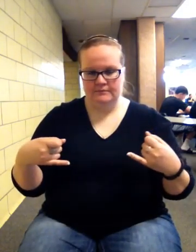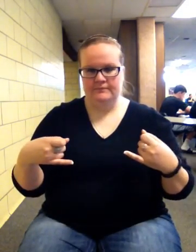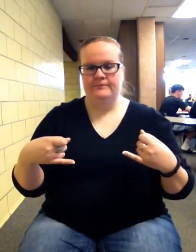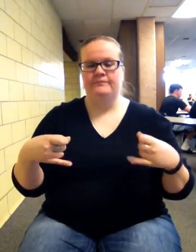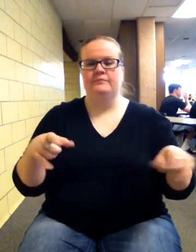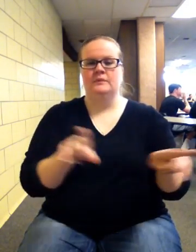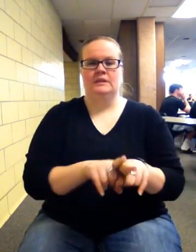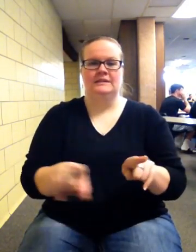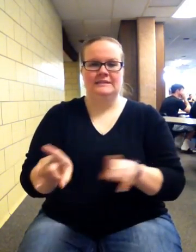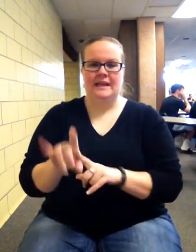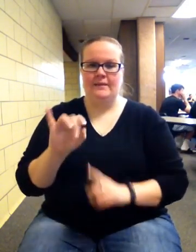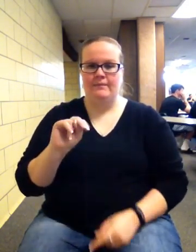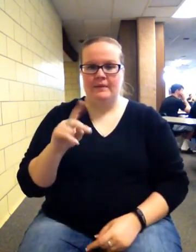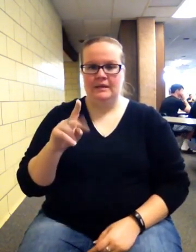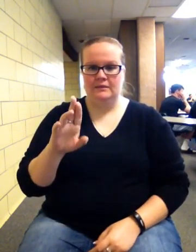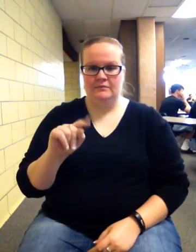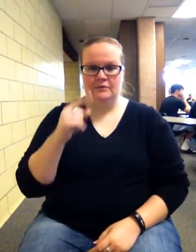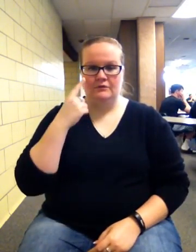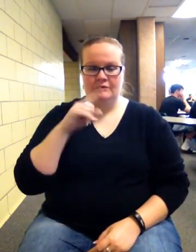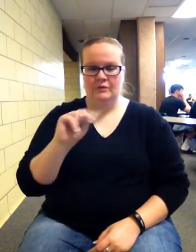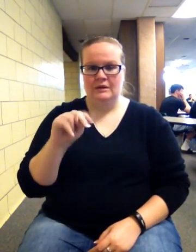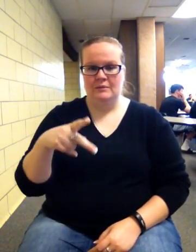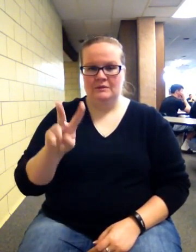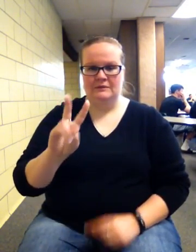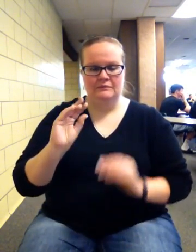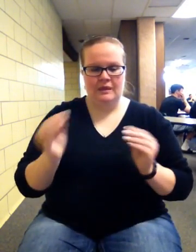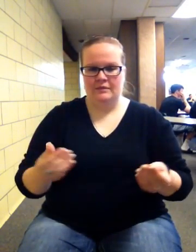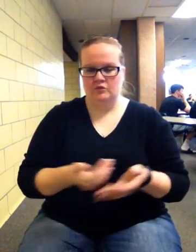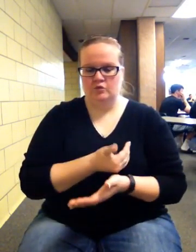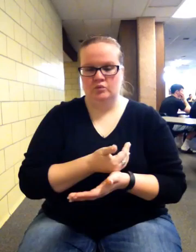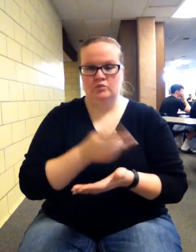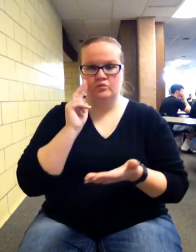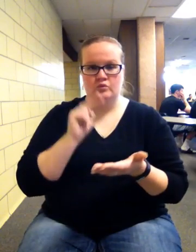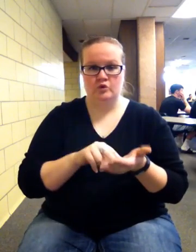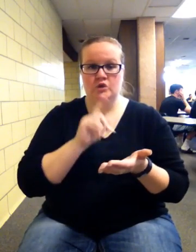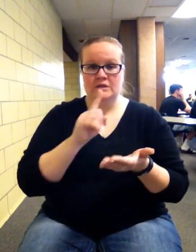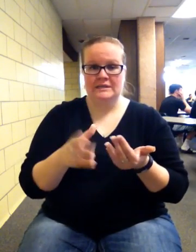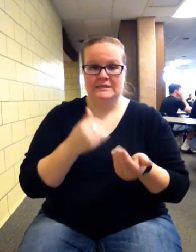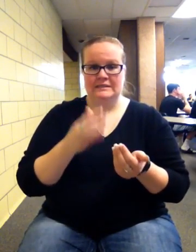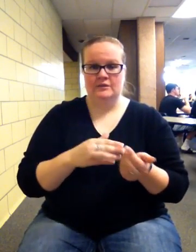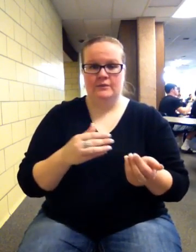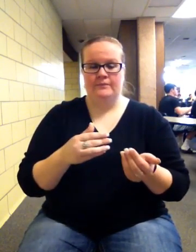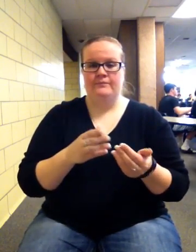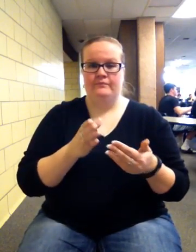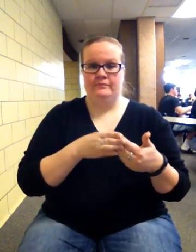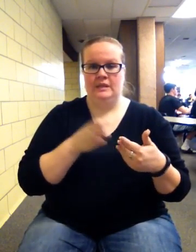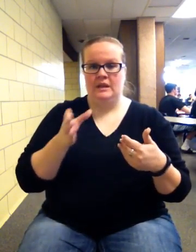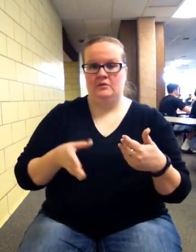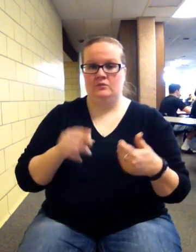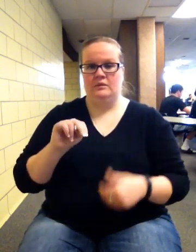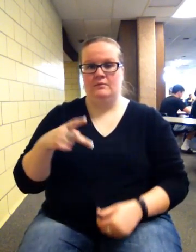same inputs that you have for net present value. Nothing's new. So look how easy this is. Right next to your net present value button is an